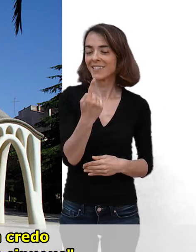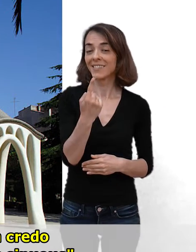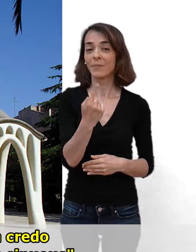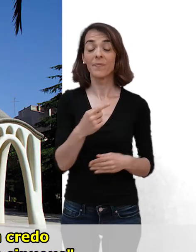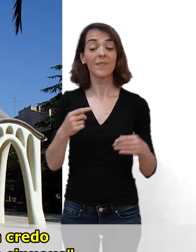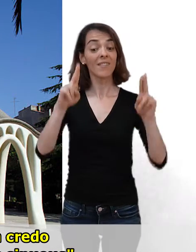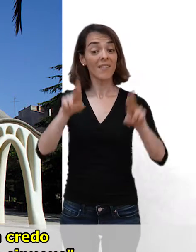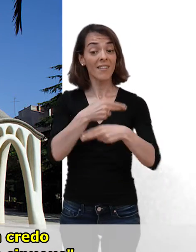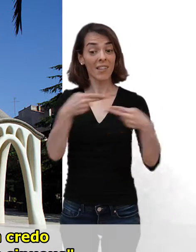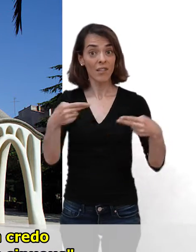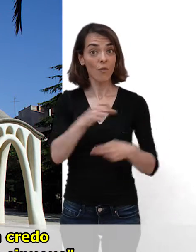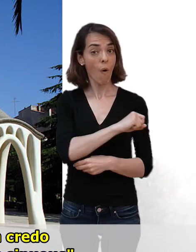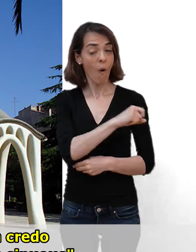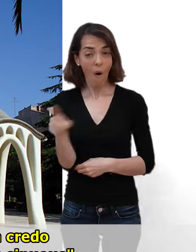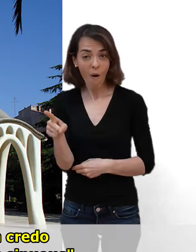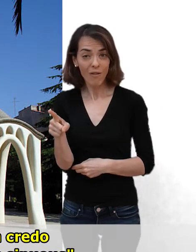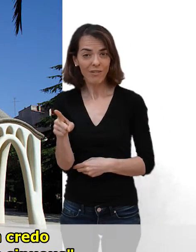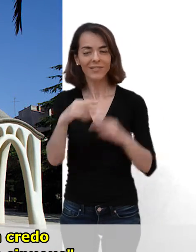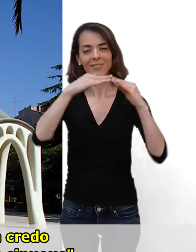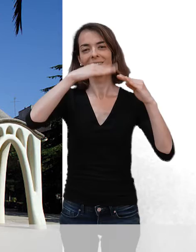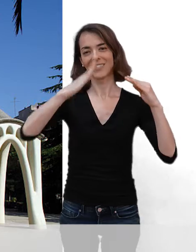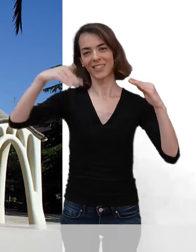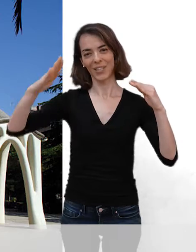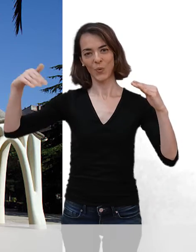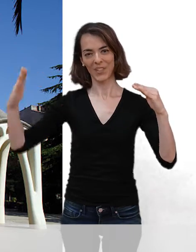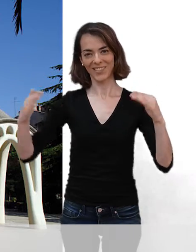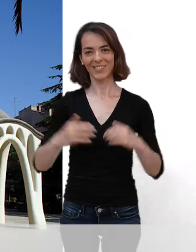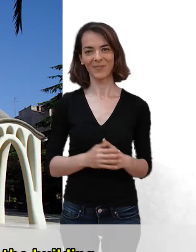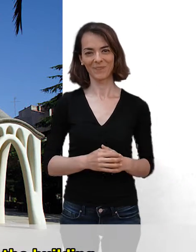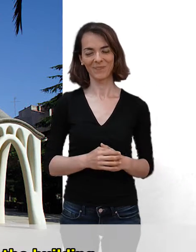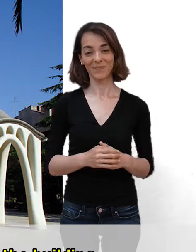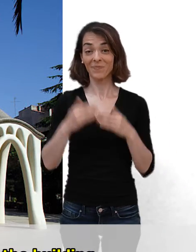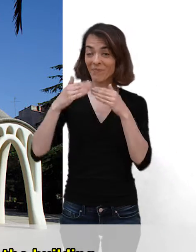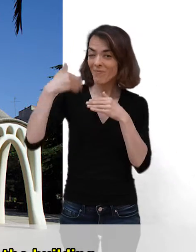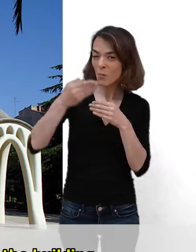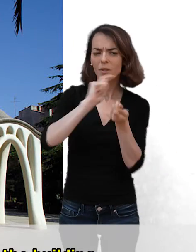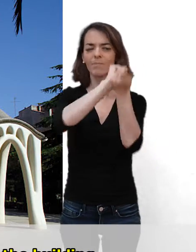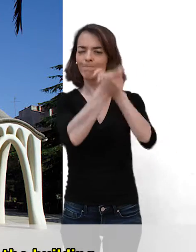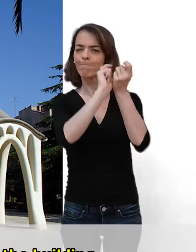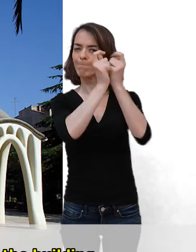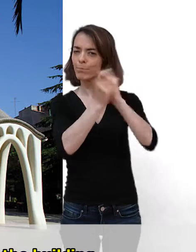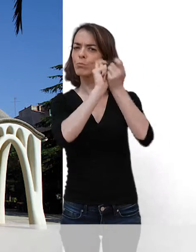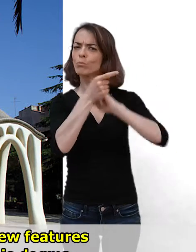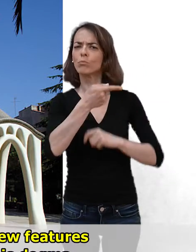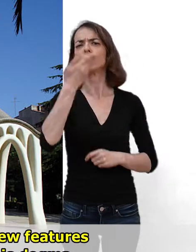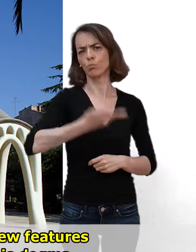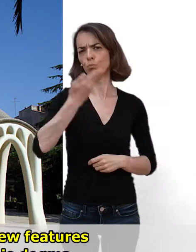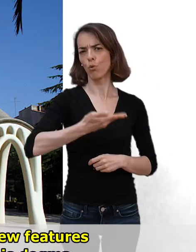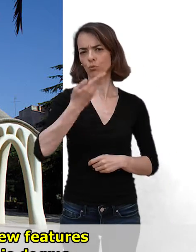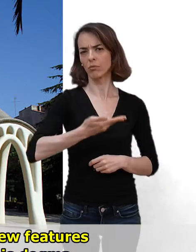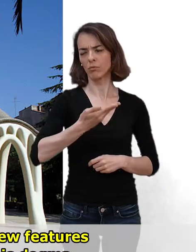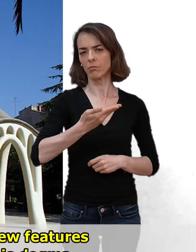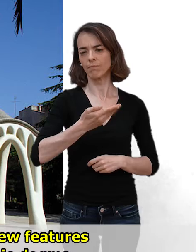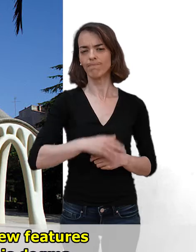credo was, "Everything in nature is sinuous." The subsequent alterations to the building introduced